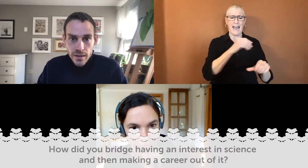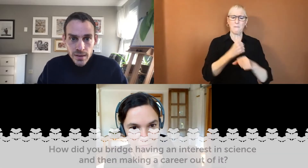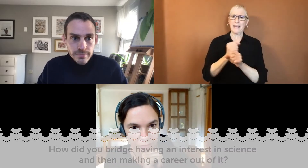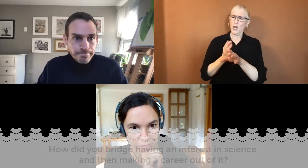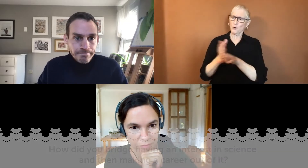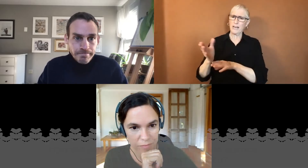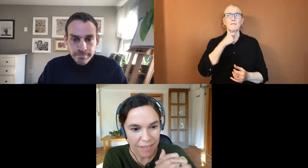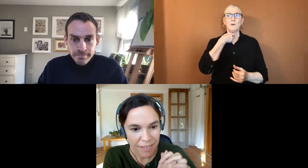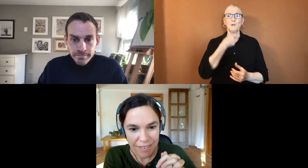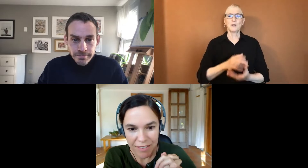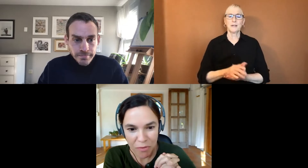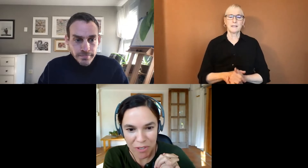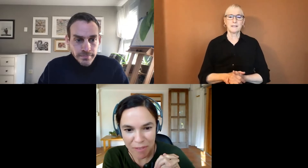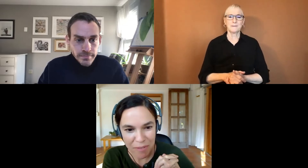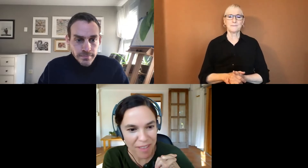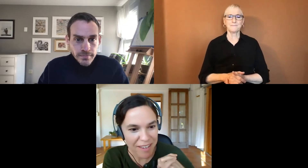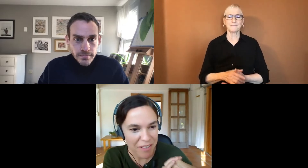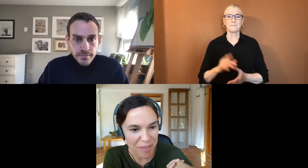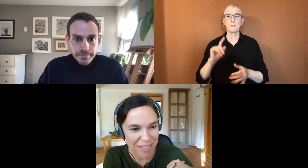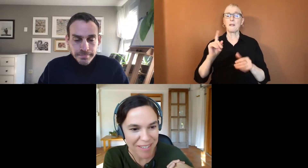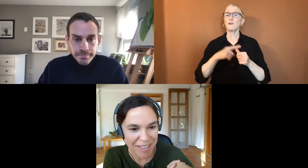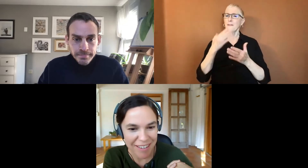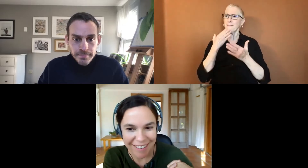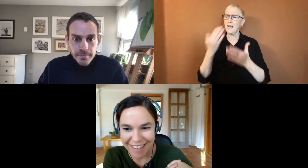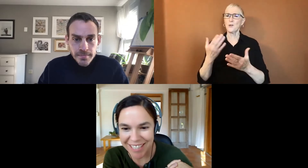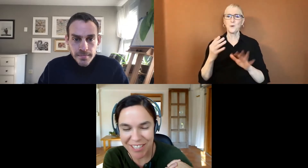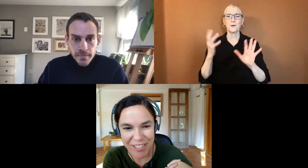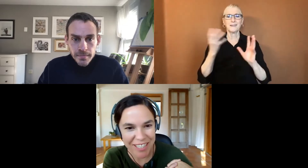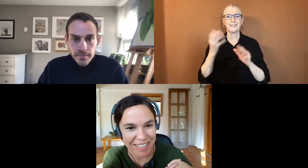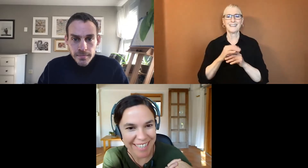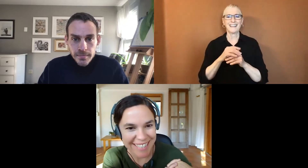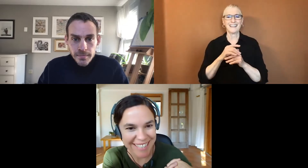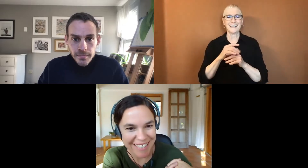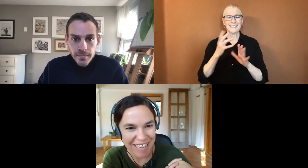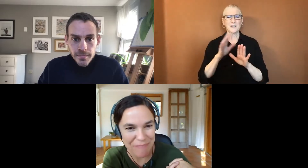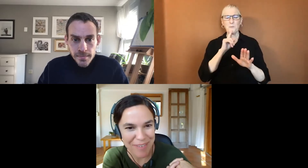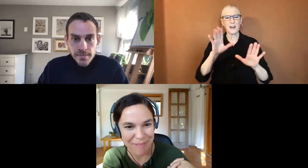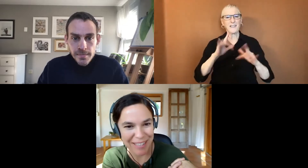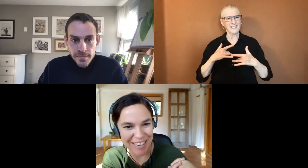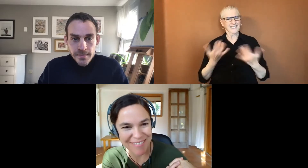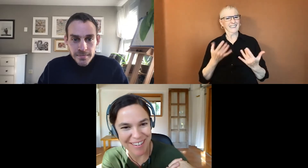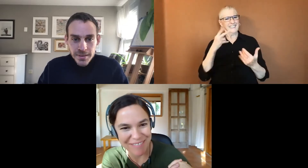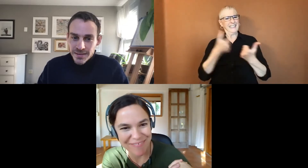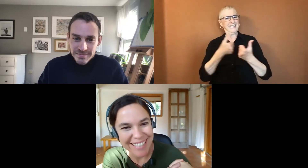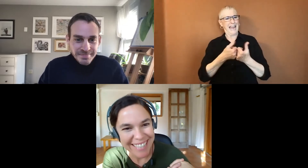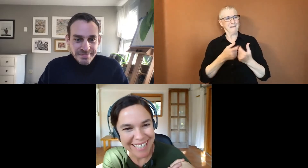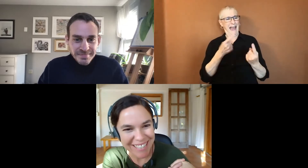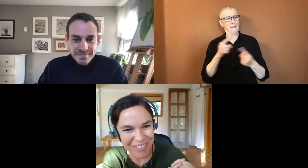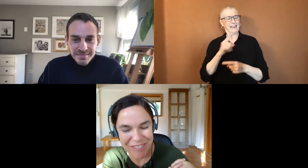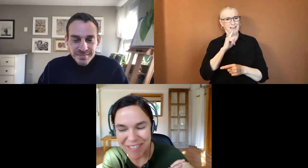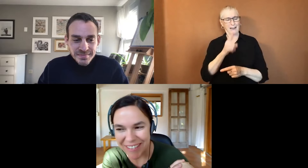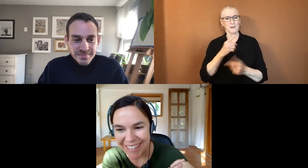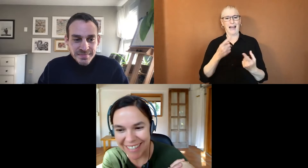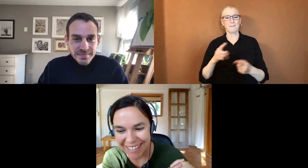career out of it? So first off, thank you. This is actually, it's just such a delight to see this game come to life.